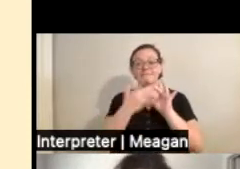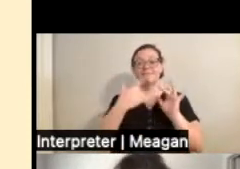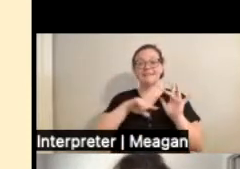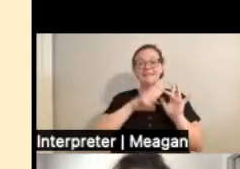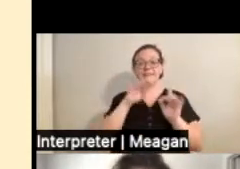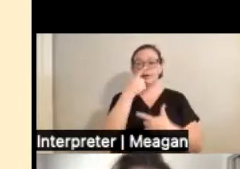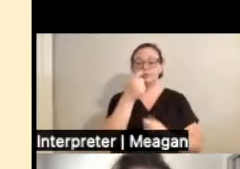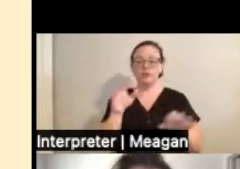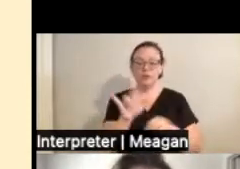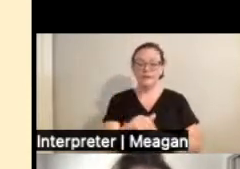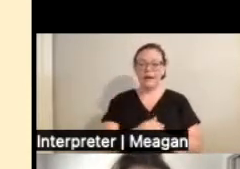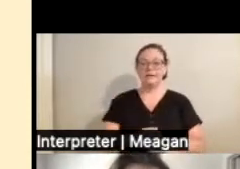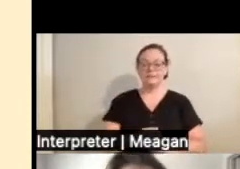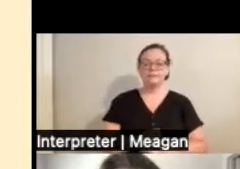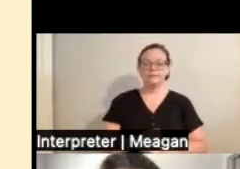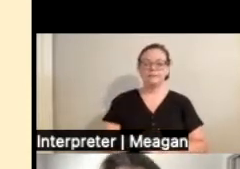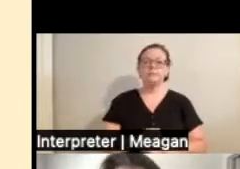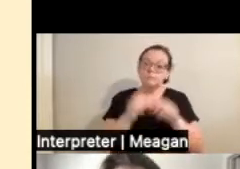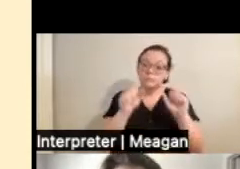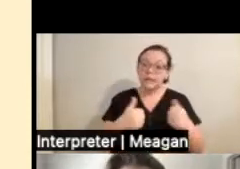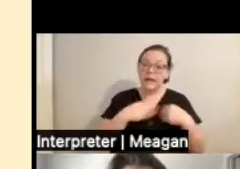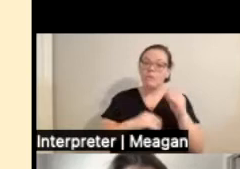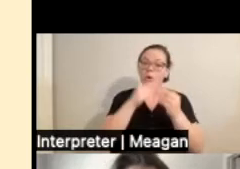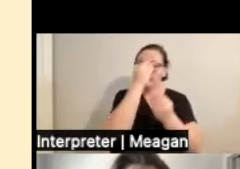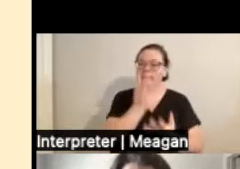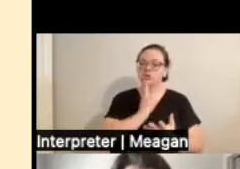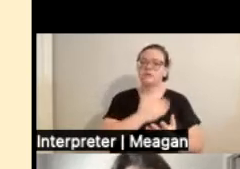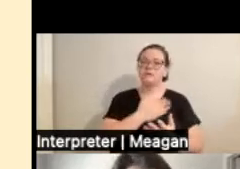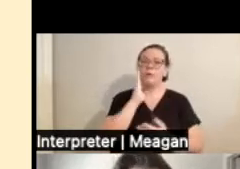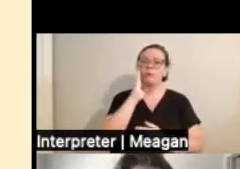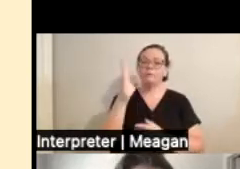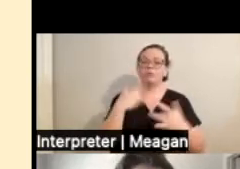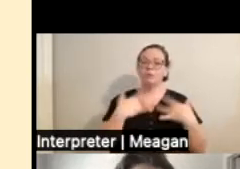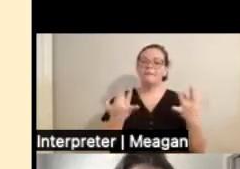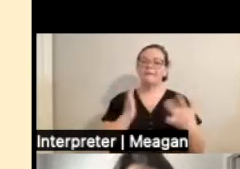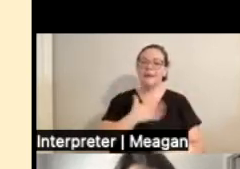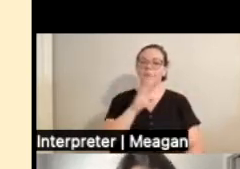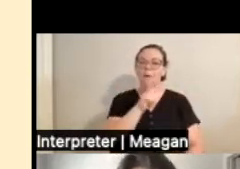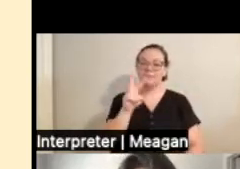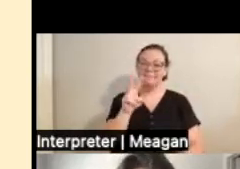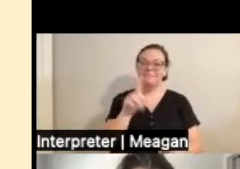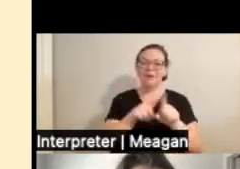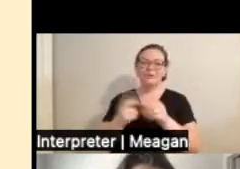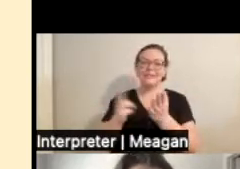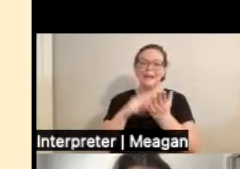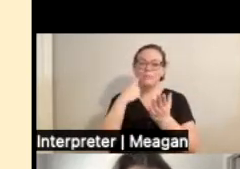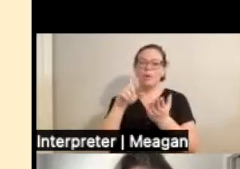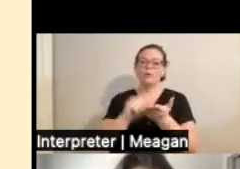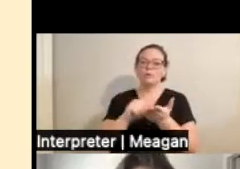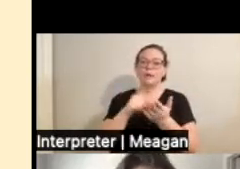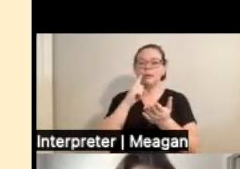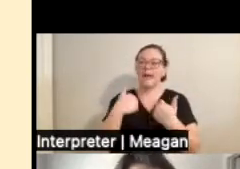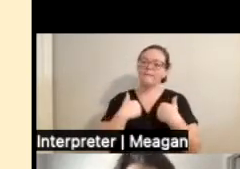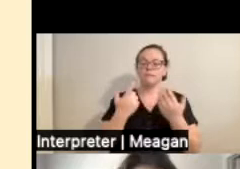in doing. You can get more information about our future events on our website, where you can also sign up for our newsletter that we send out every couple of